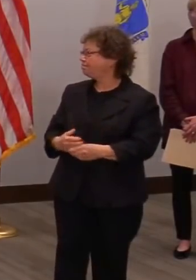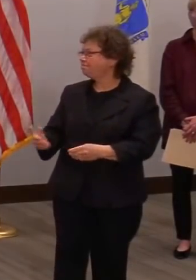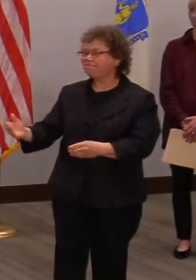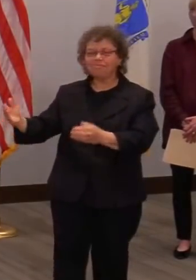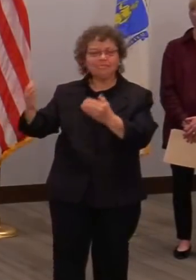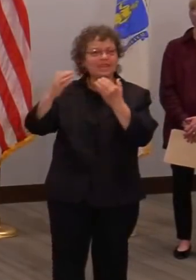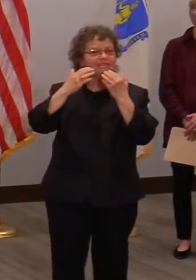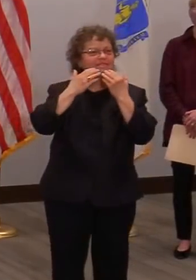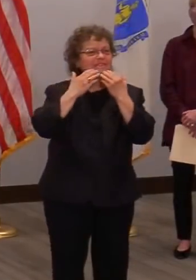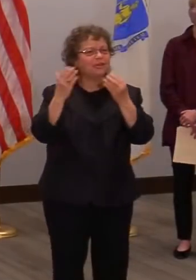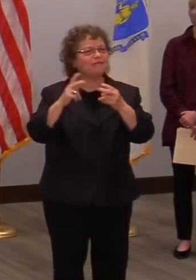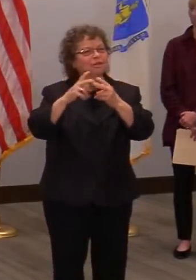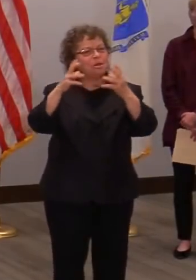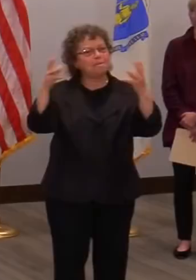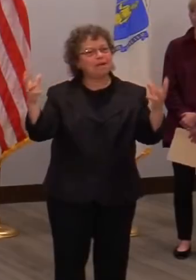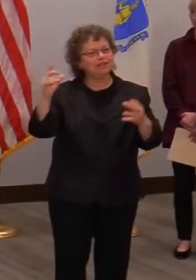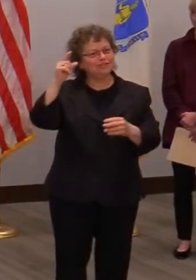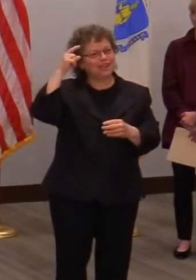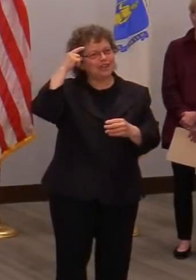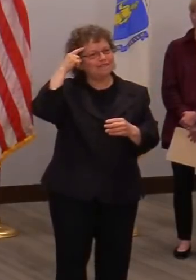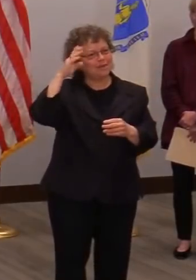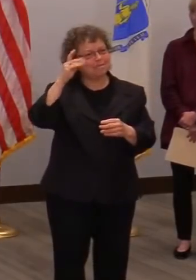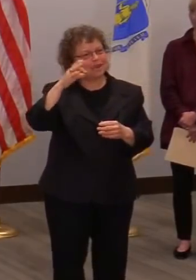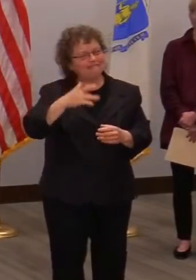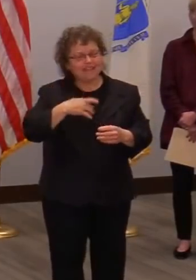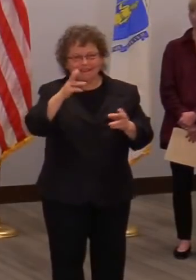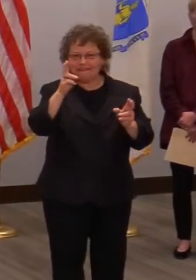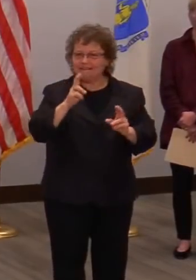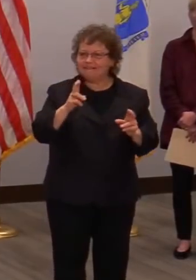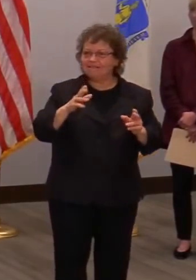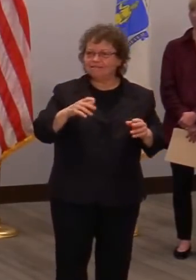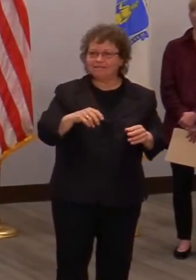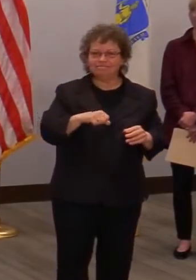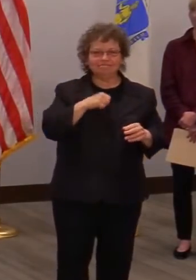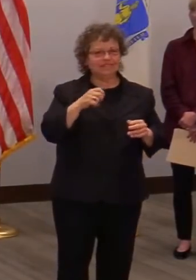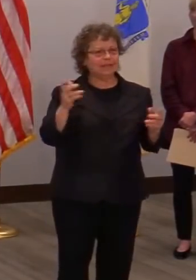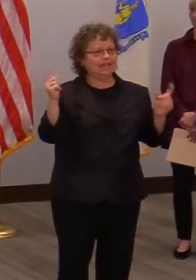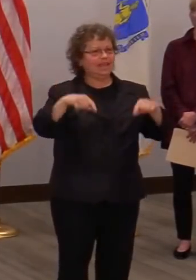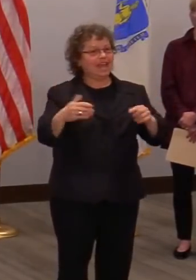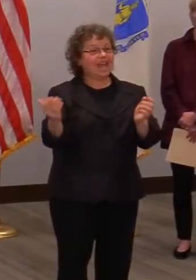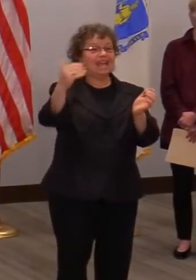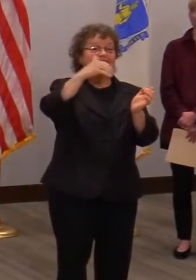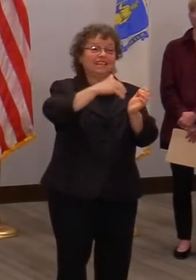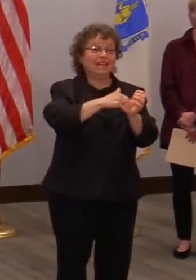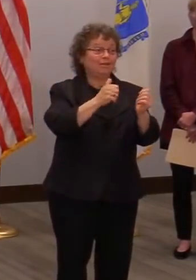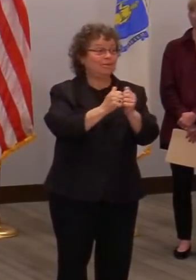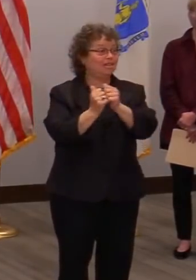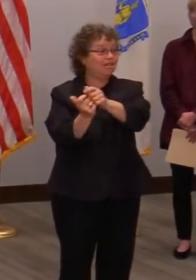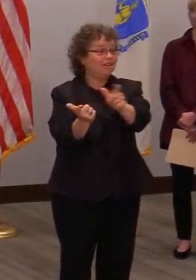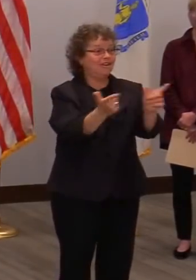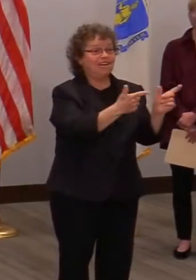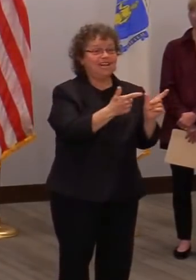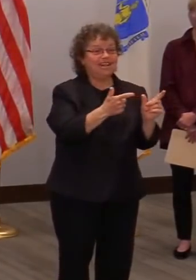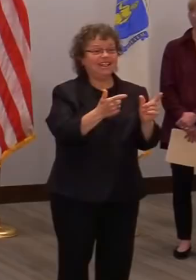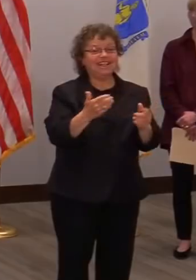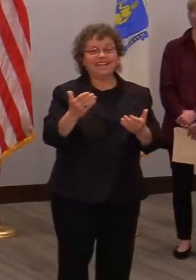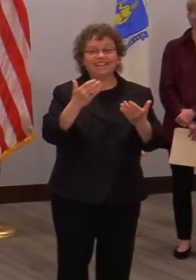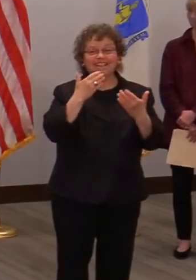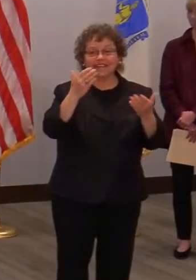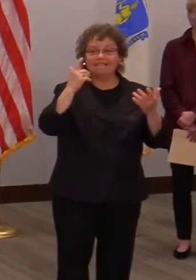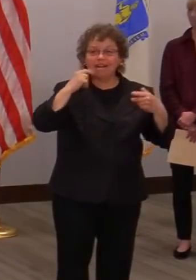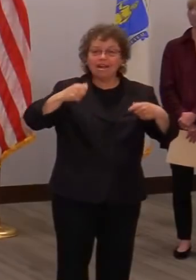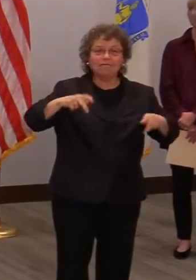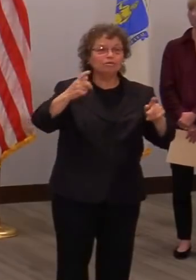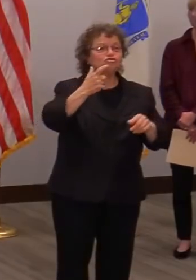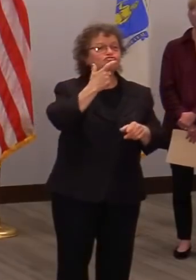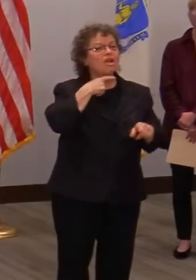Thank you very much, Governor Baker. It's an honor and a privilege to be here again with everyone, and thanks for the opportunity to have